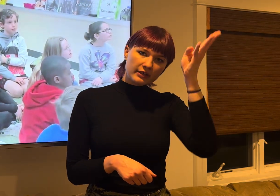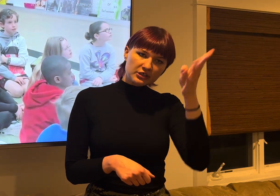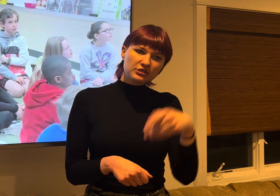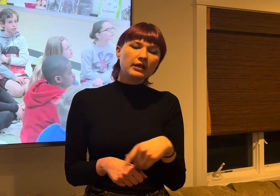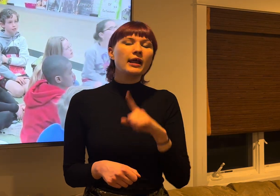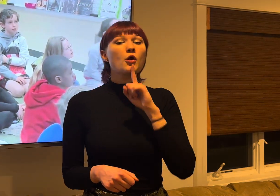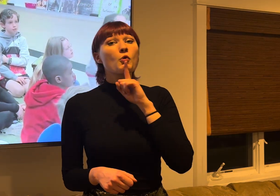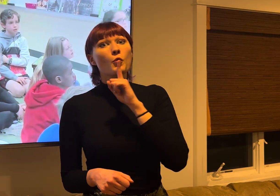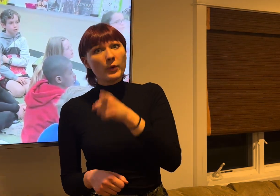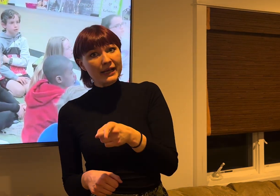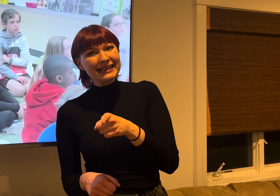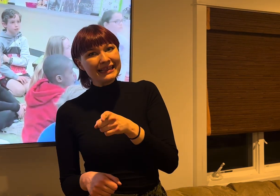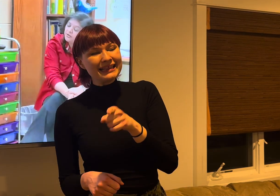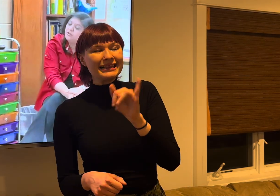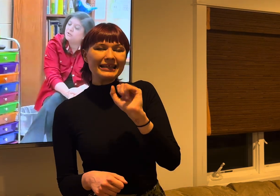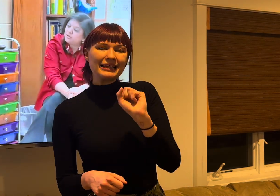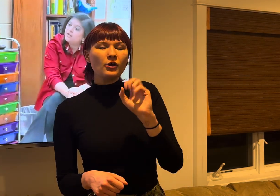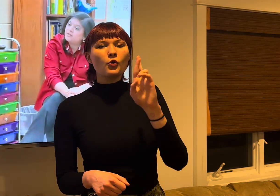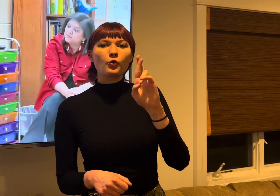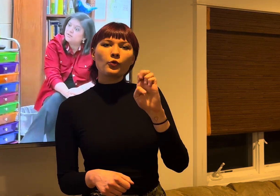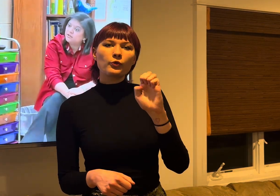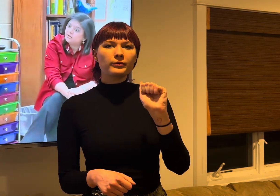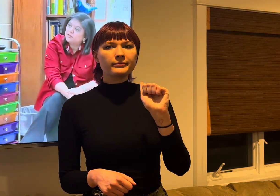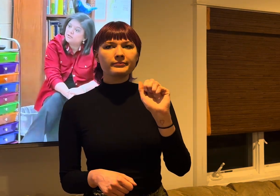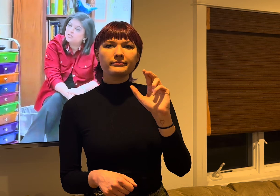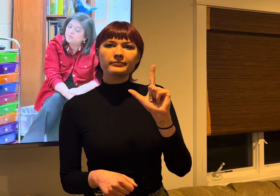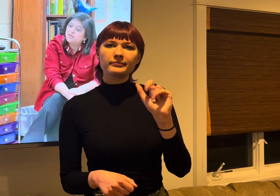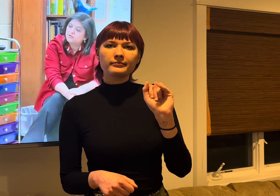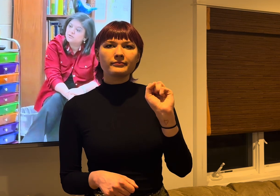we have in our social studies books on the. I wonder, yeah, that's